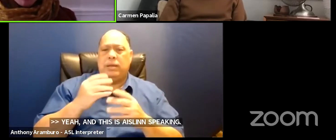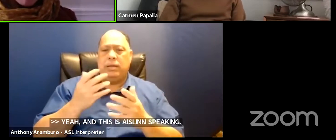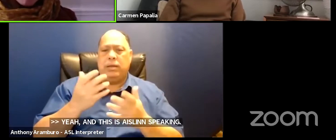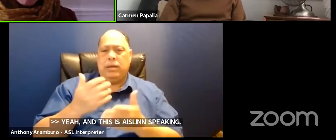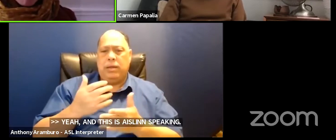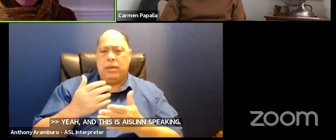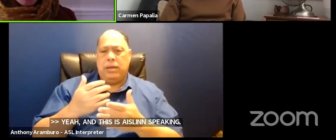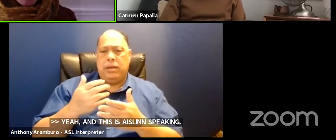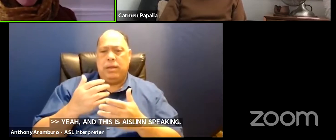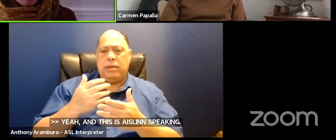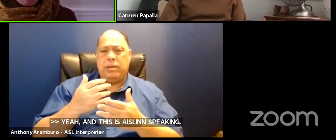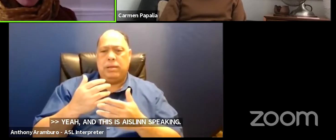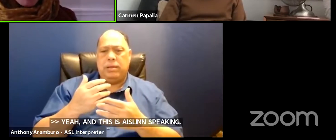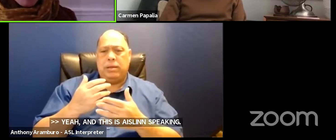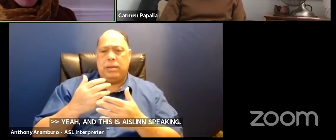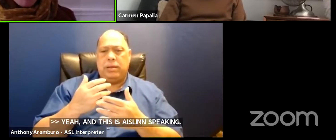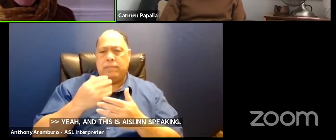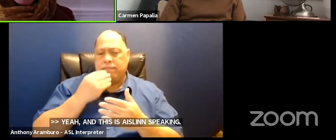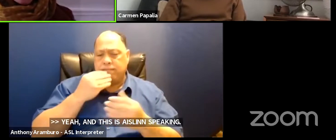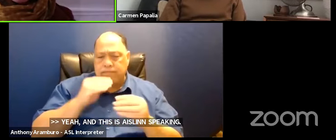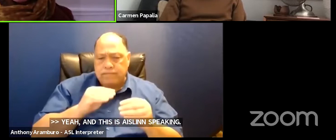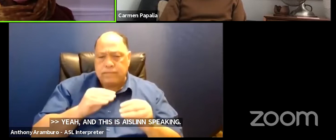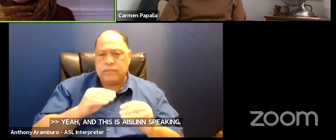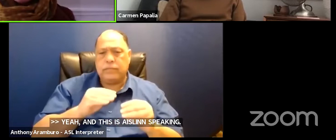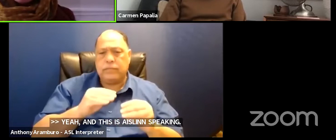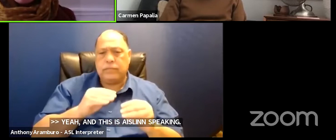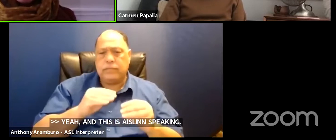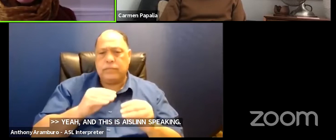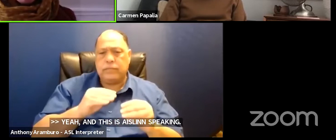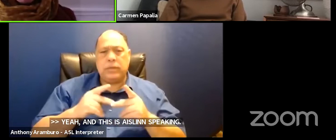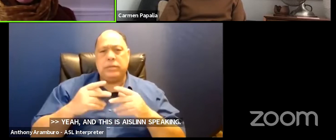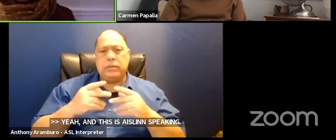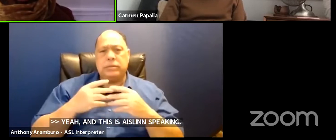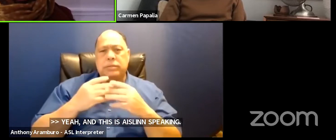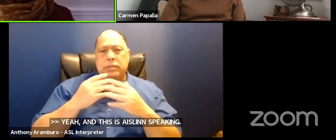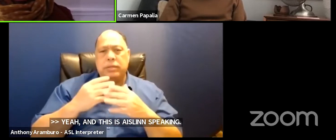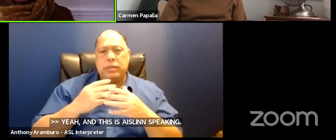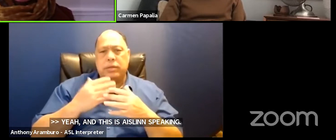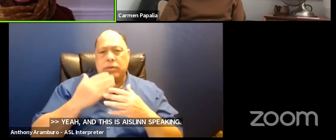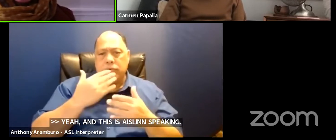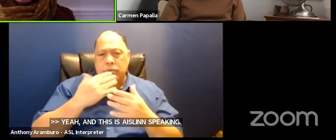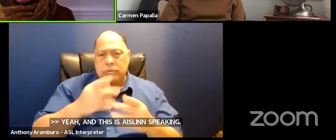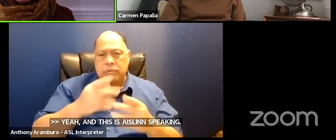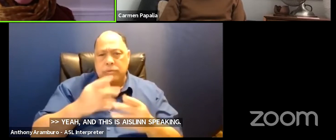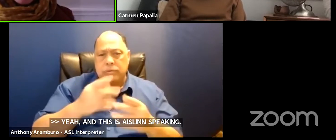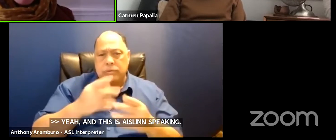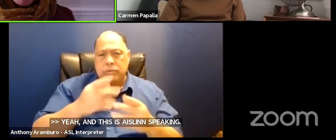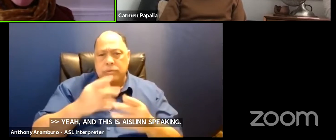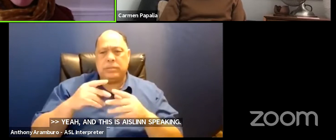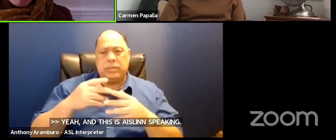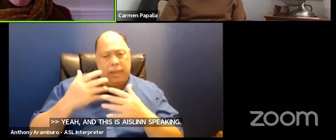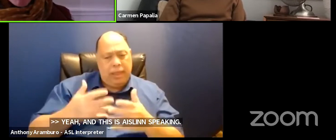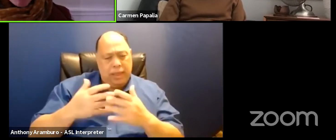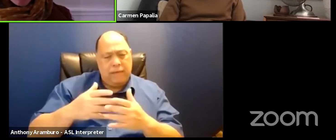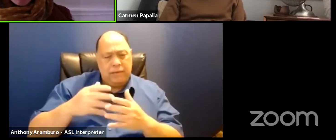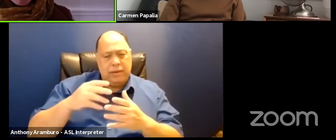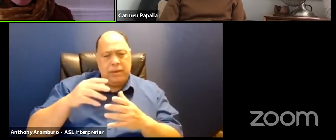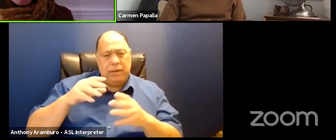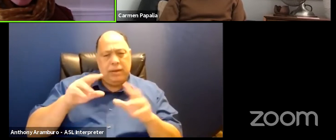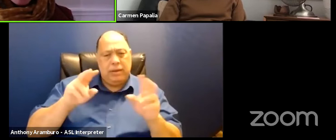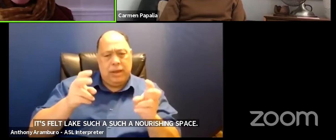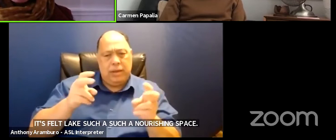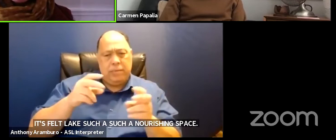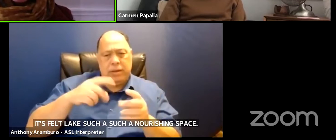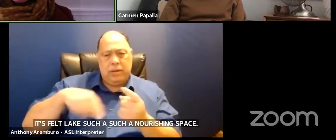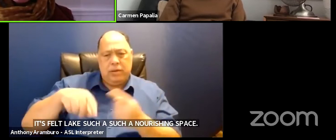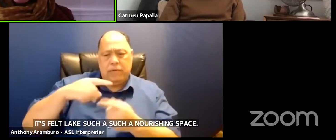but despite the sometimes very heavy content around C7 and the history that's